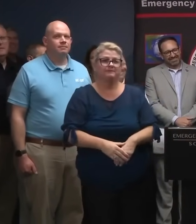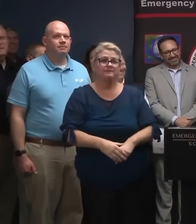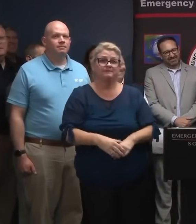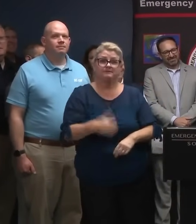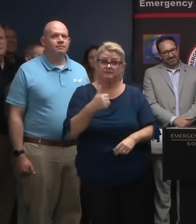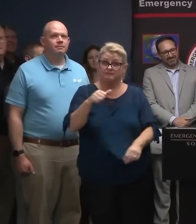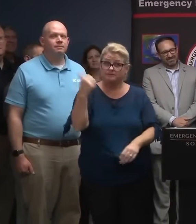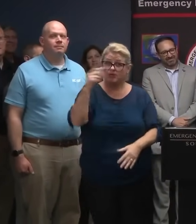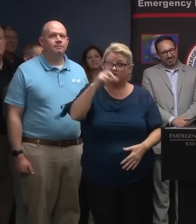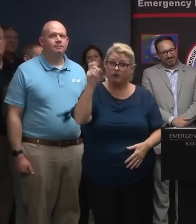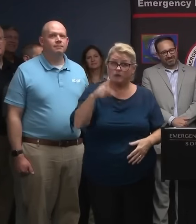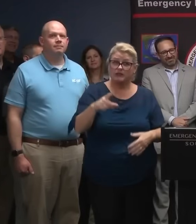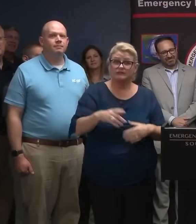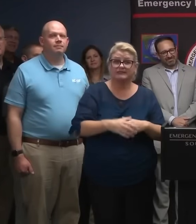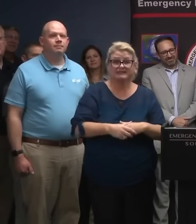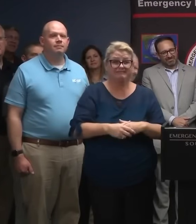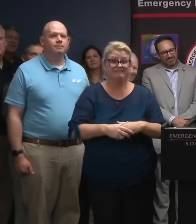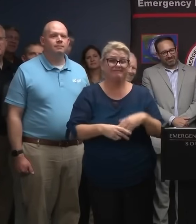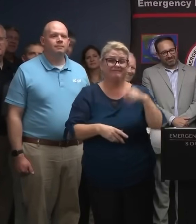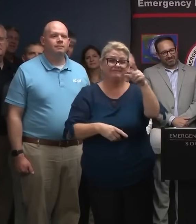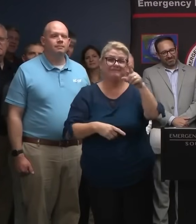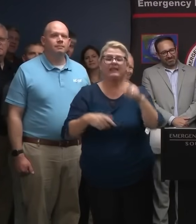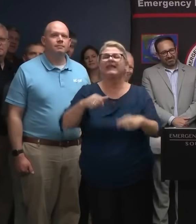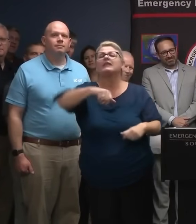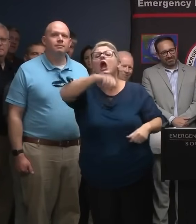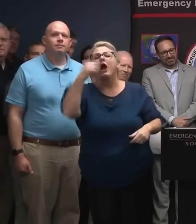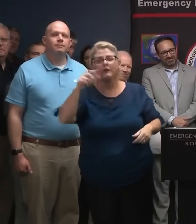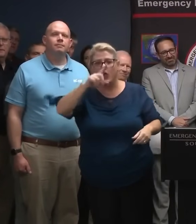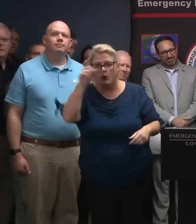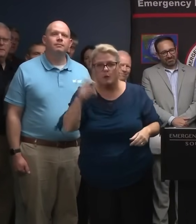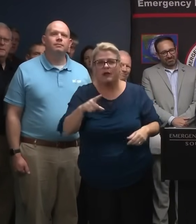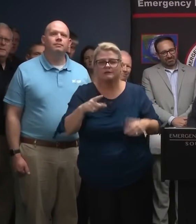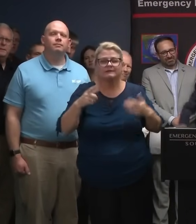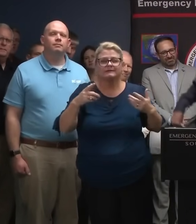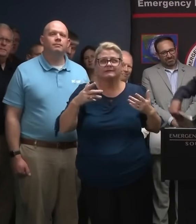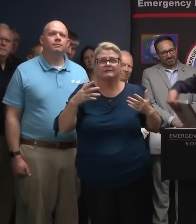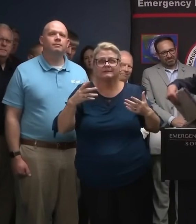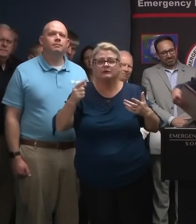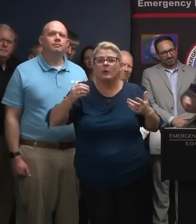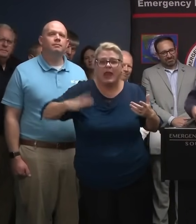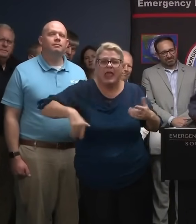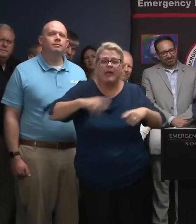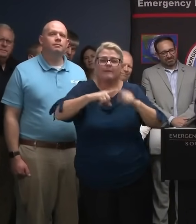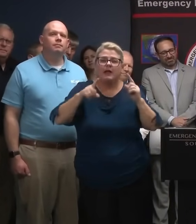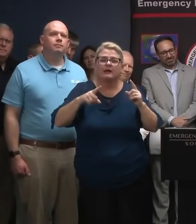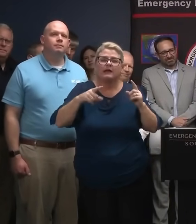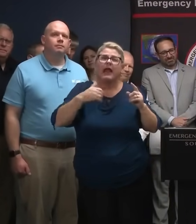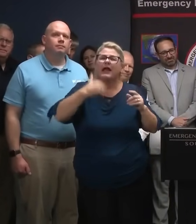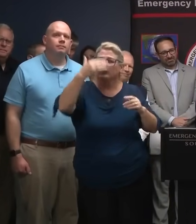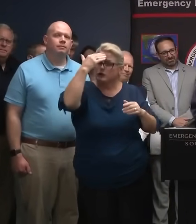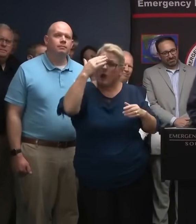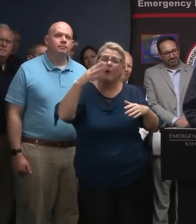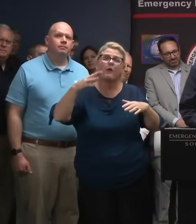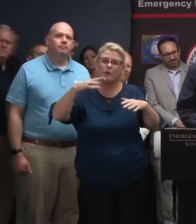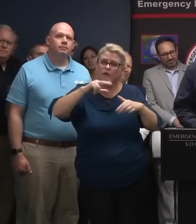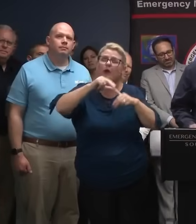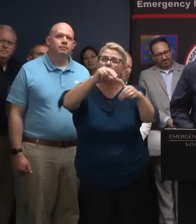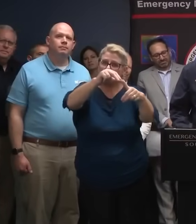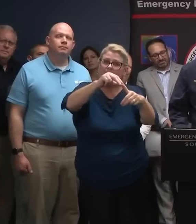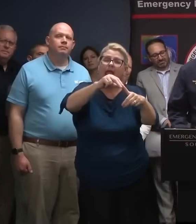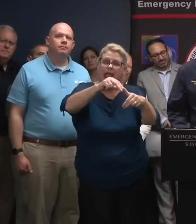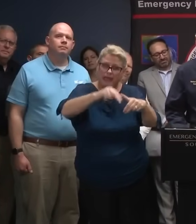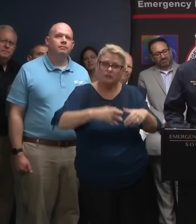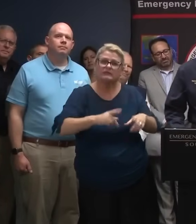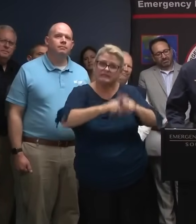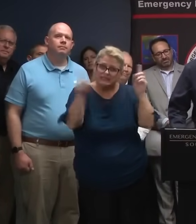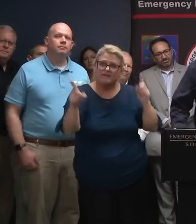Any more? So, I mean, another hindsight question. Like we have all been saying, this storm took a different path than a lot of